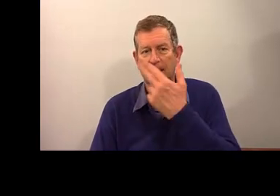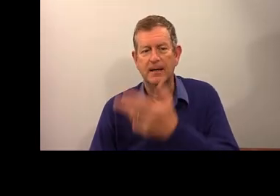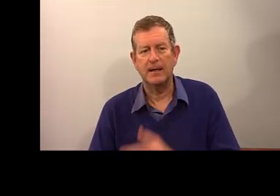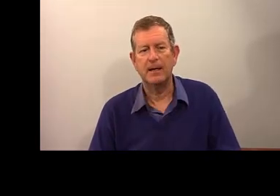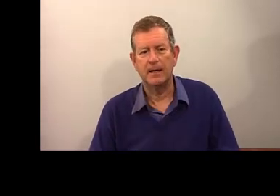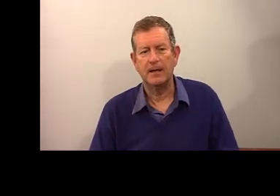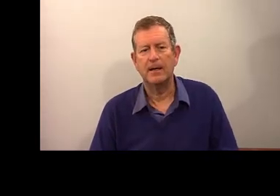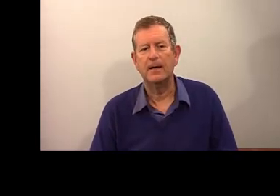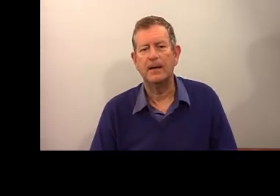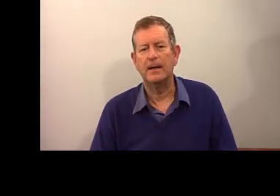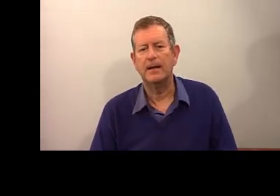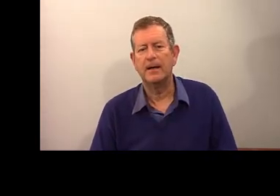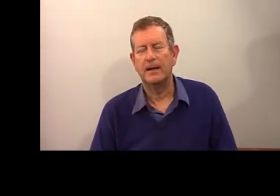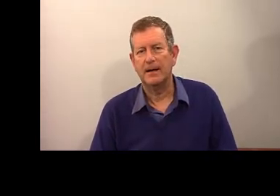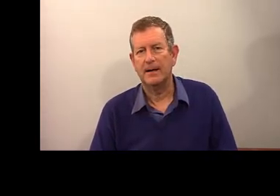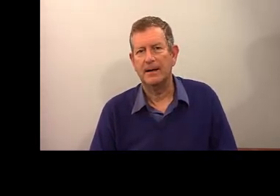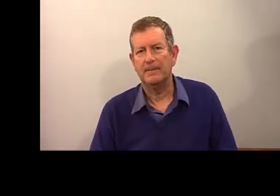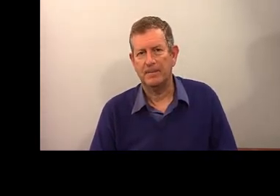Say it.